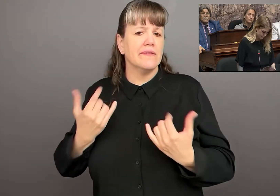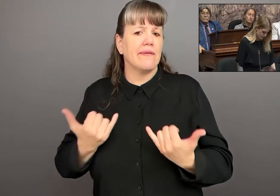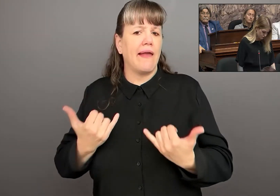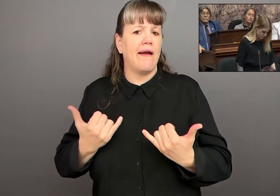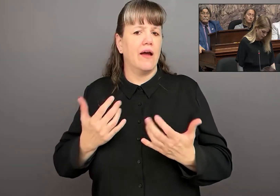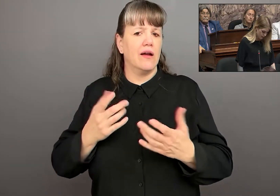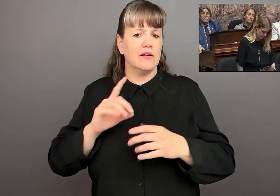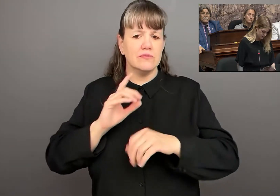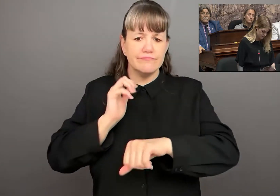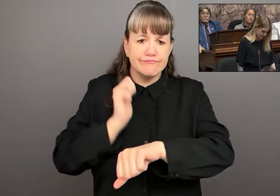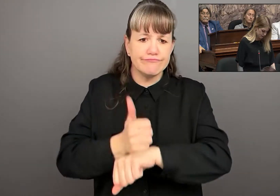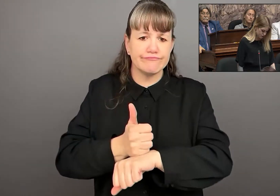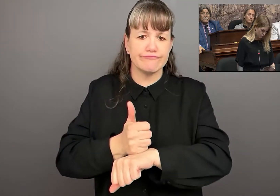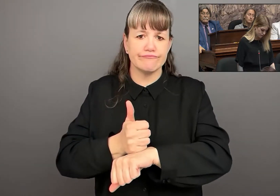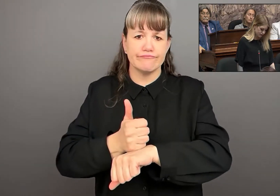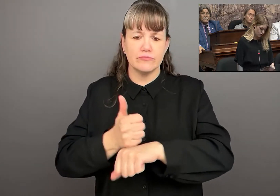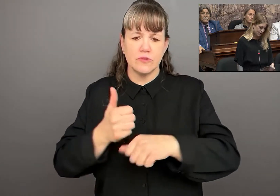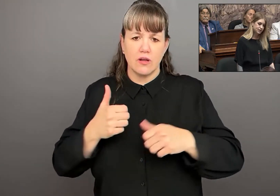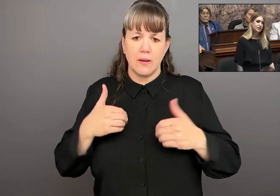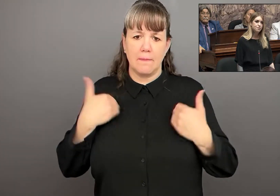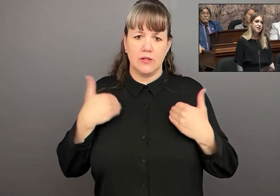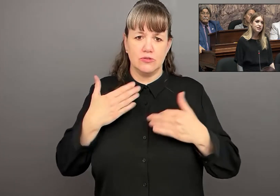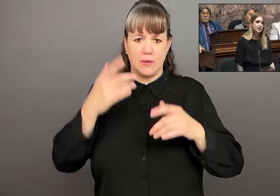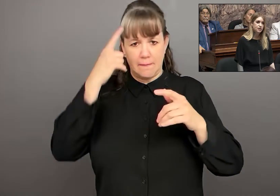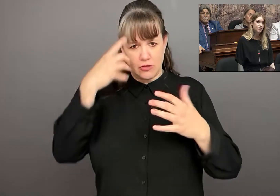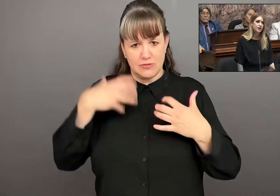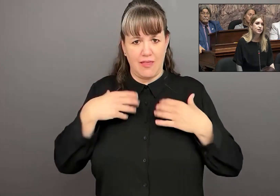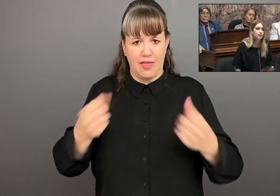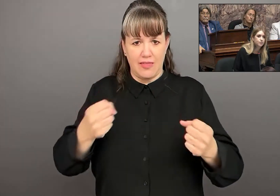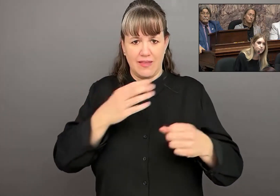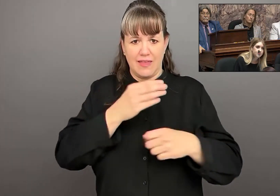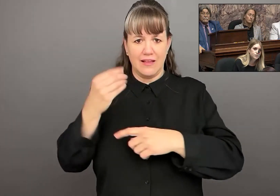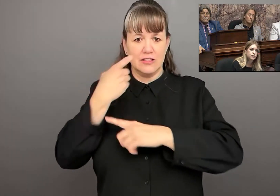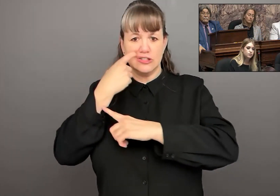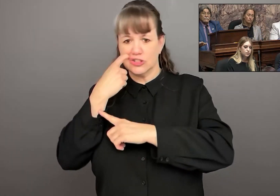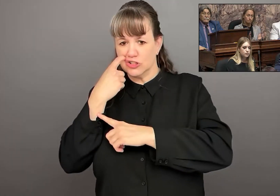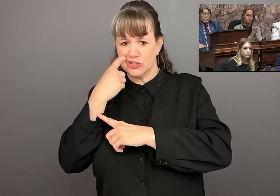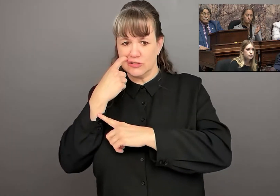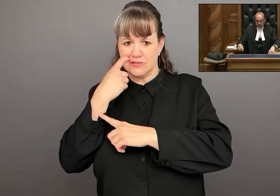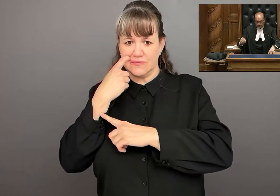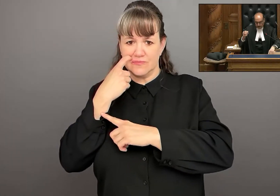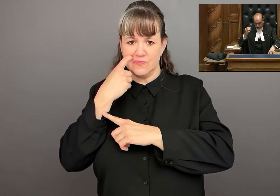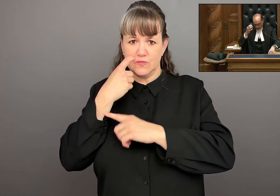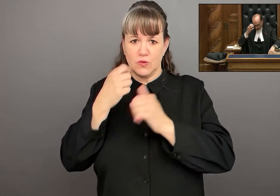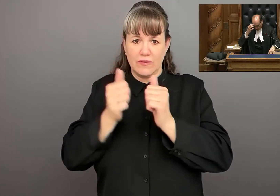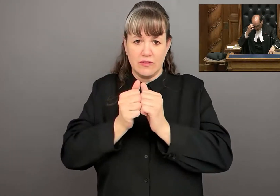mandate with measurable outcomes to finally solve the crisis that BC is facing?